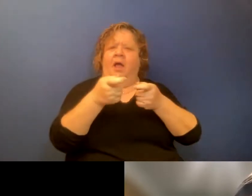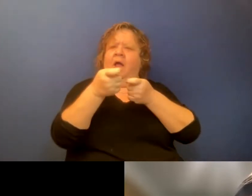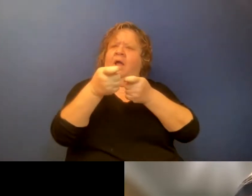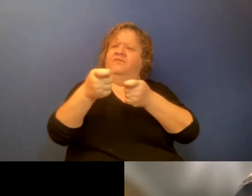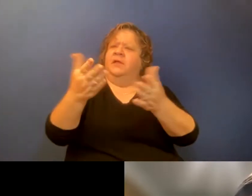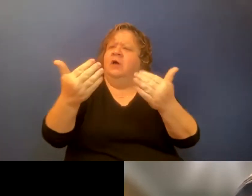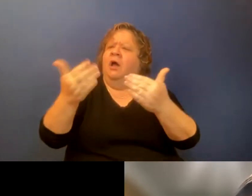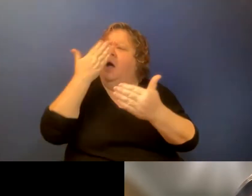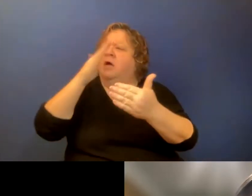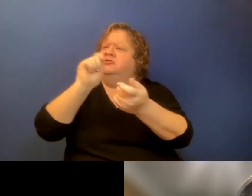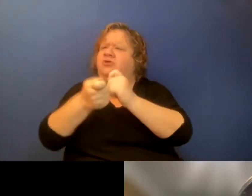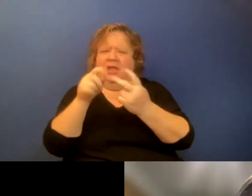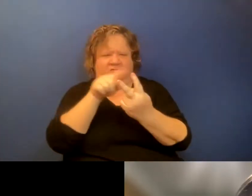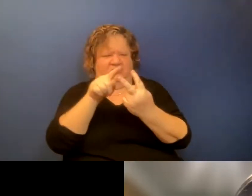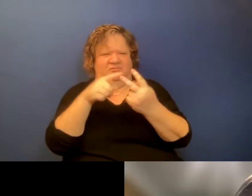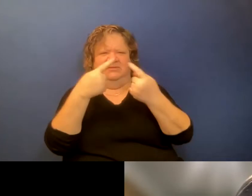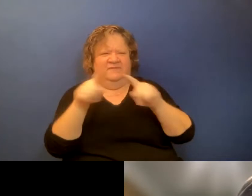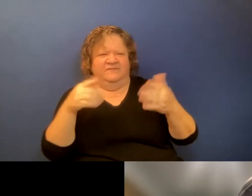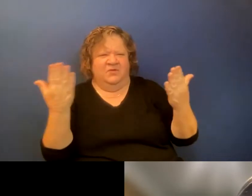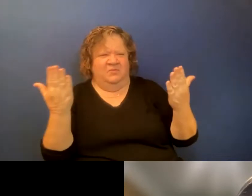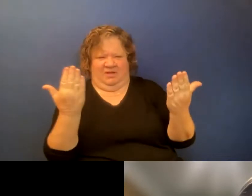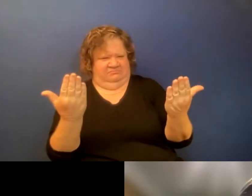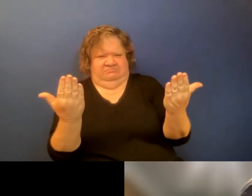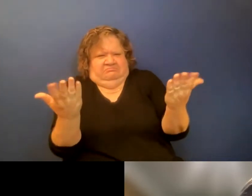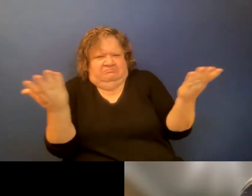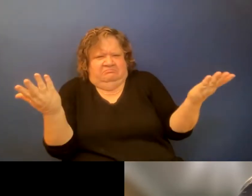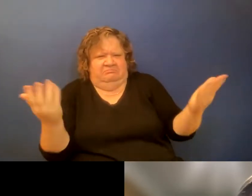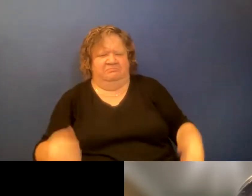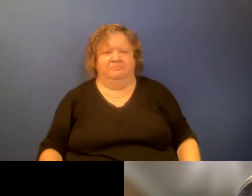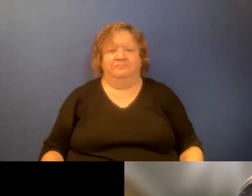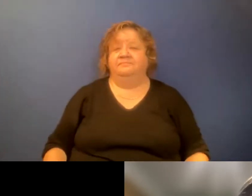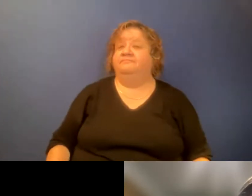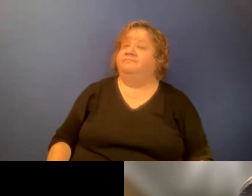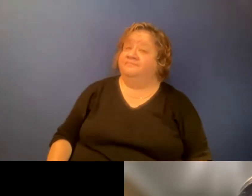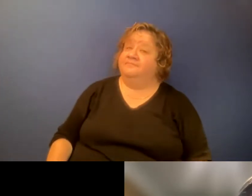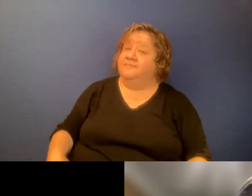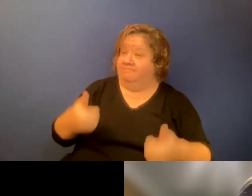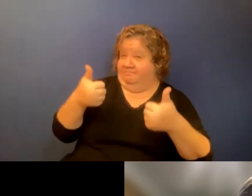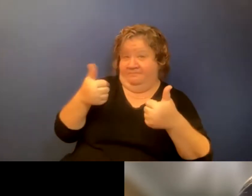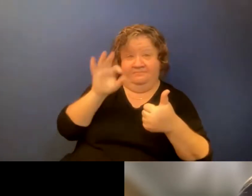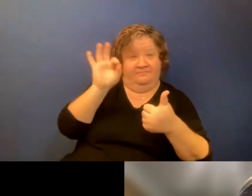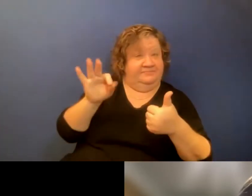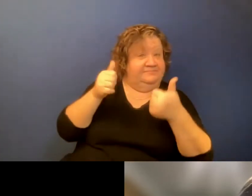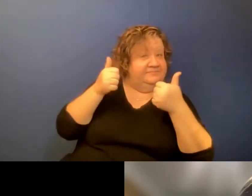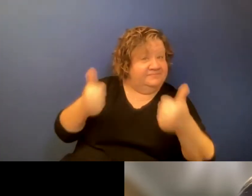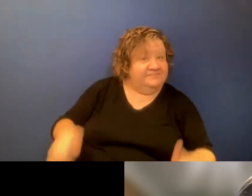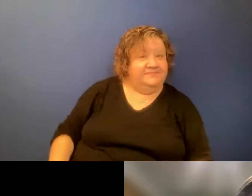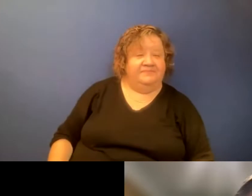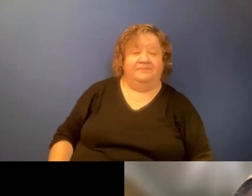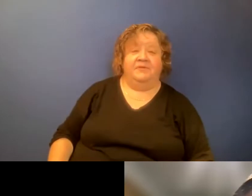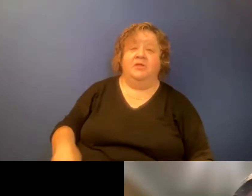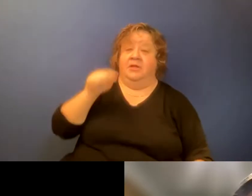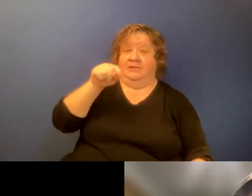understand. Yeah, and I think it's good framing for the toolkit. So SBC refers to